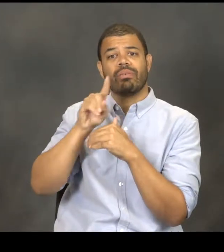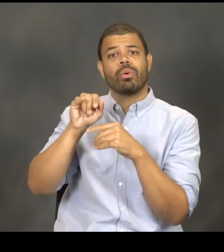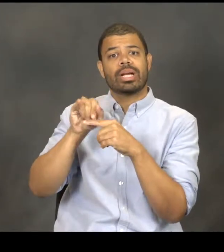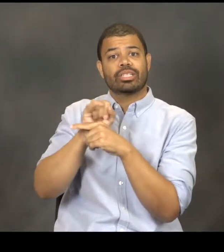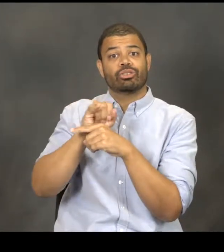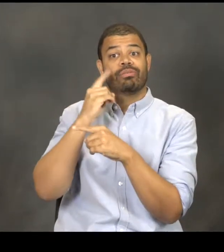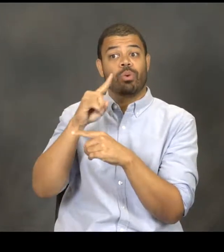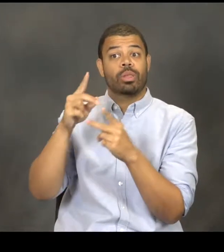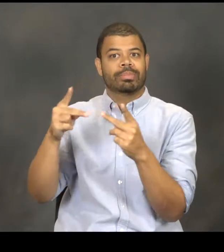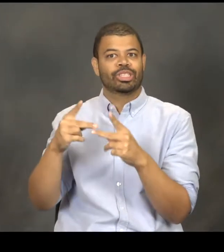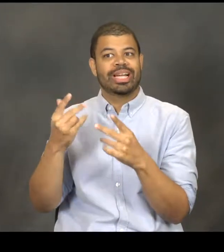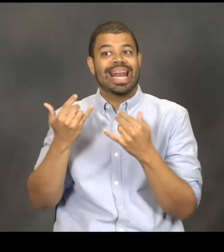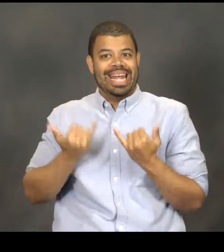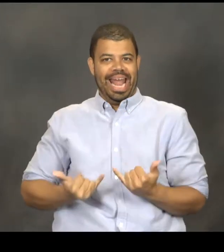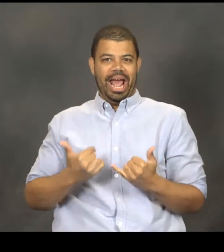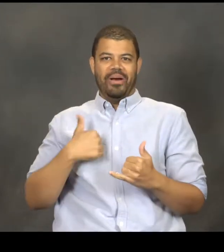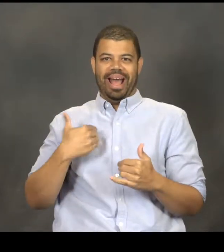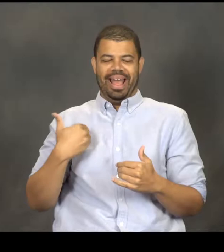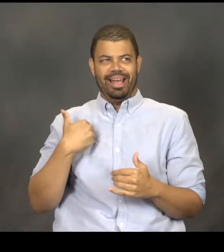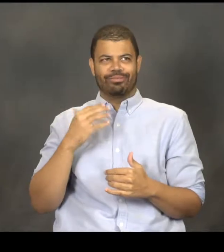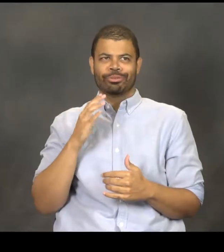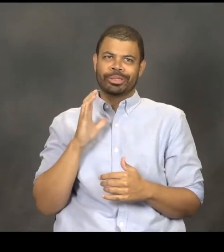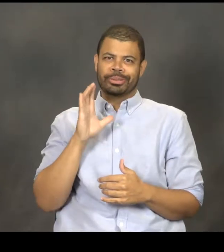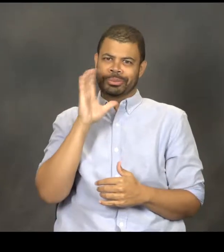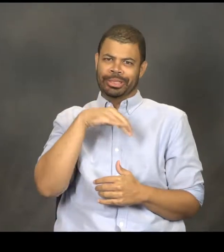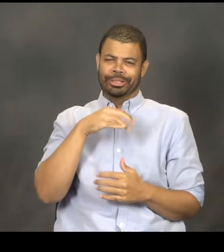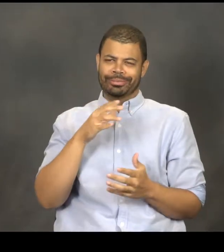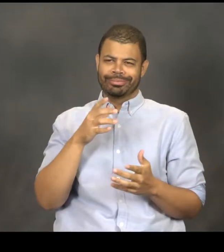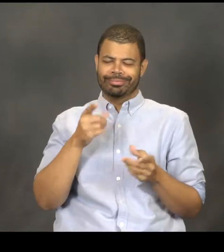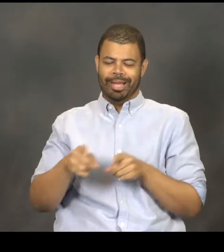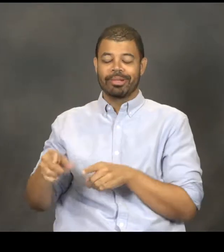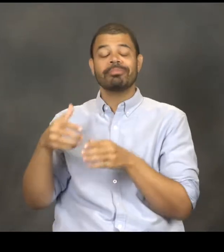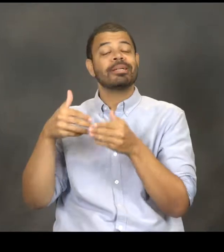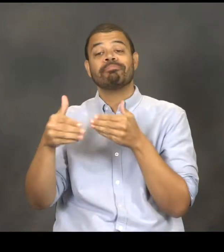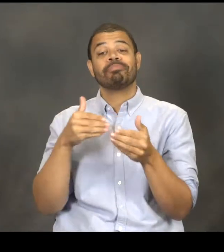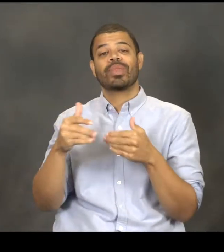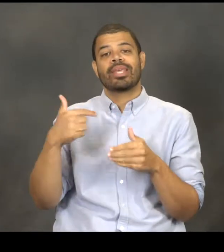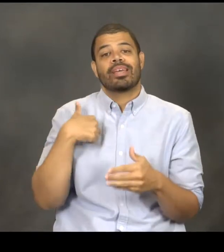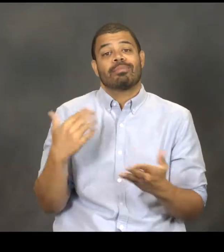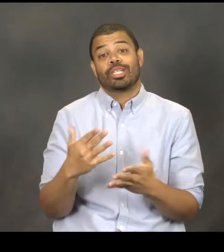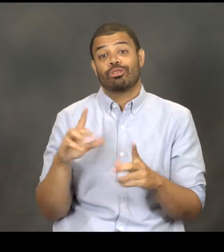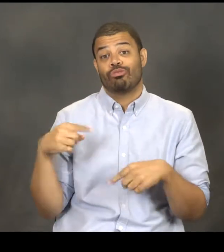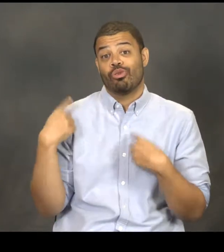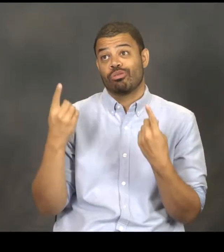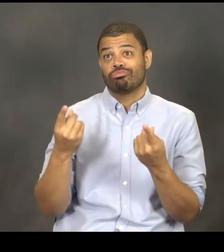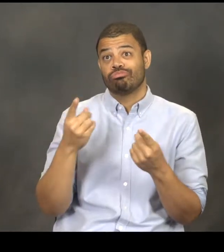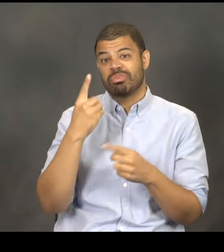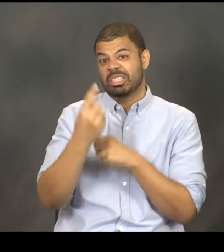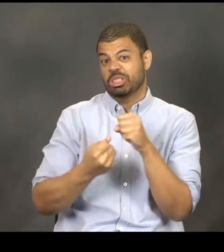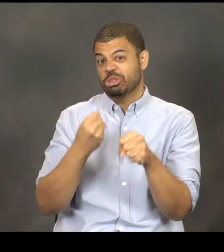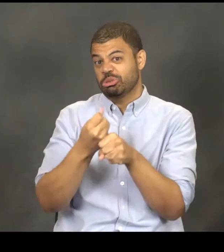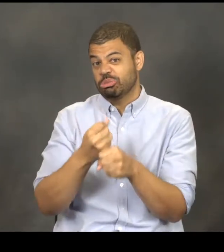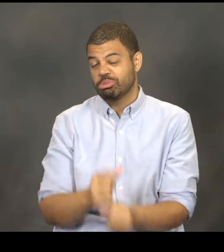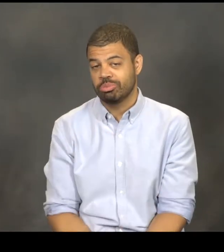position that I now have in kind of a strange turn of events. And I've been here a little over a year.